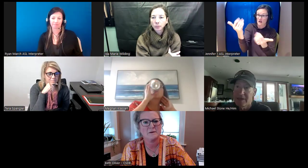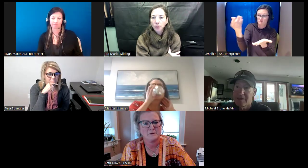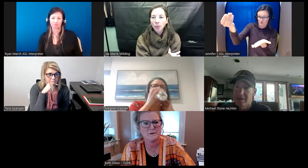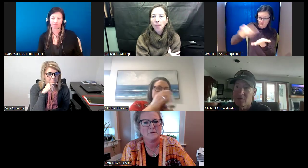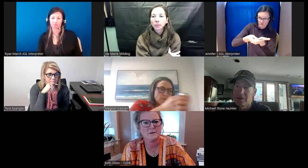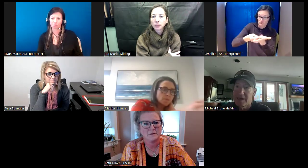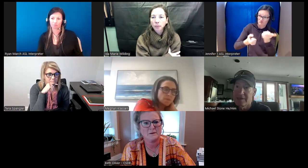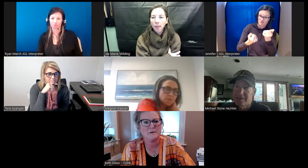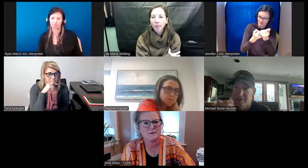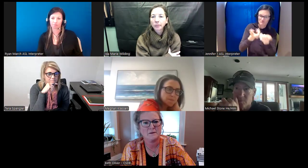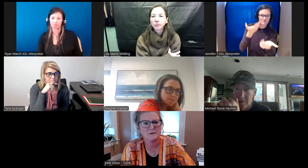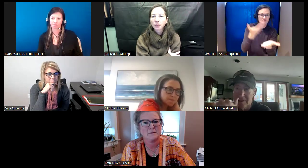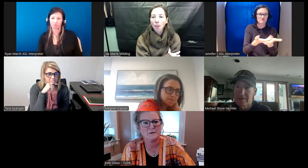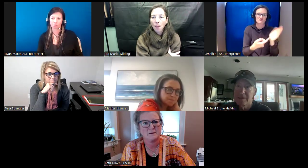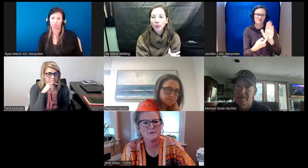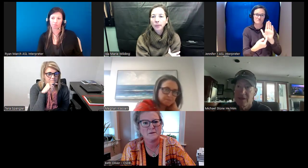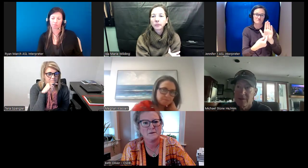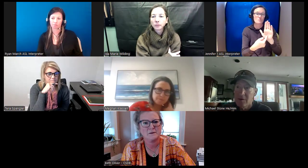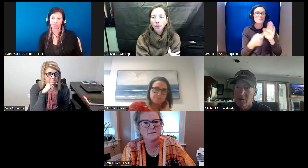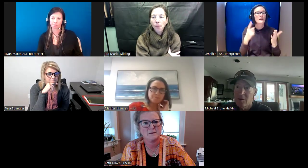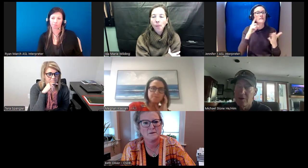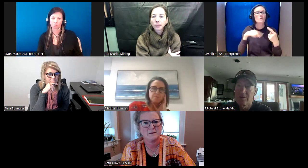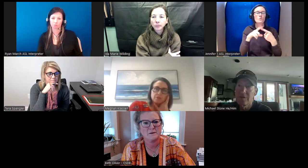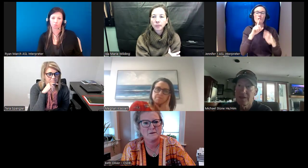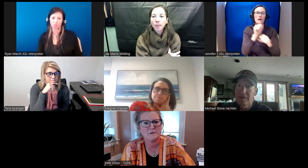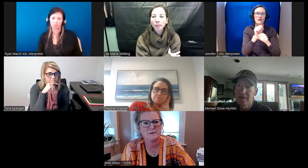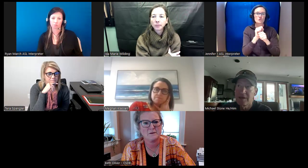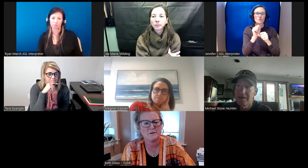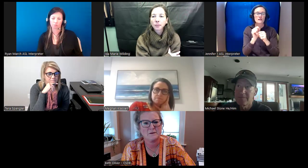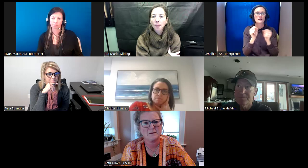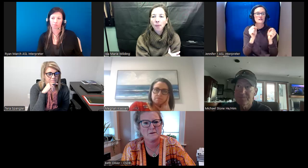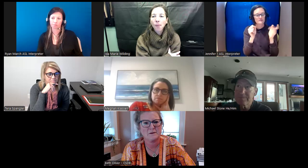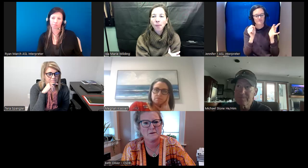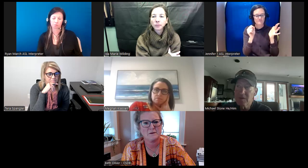down and organize this, really list all of the